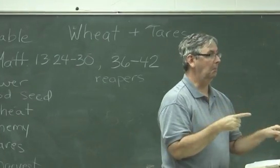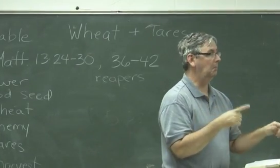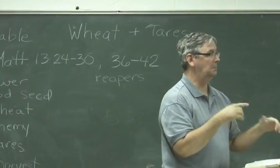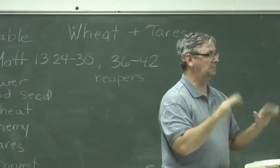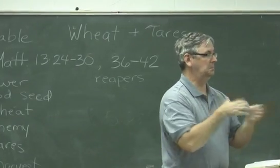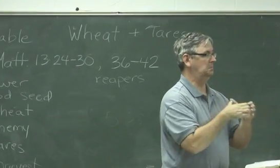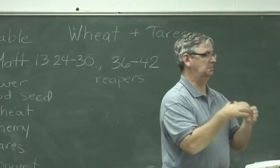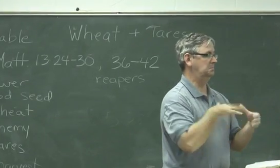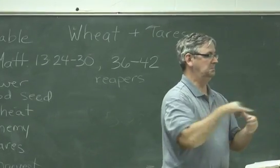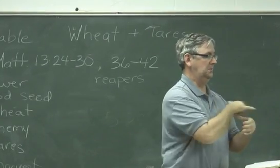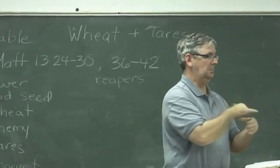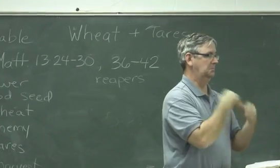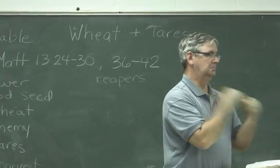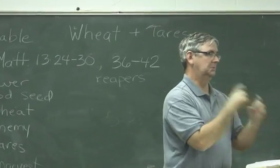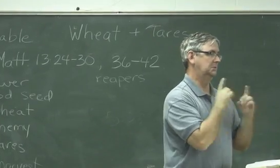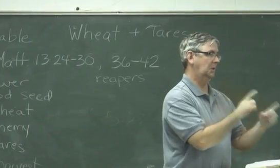I'm teaching you this right now.